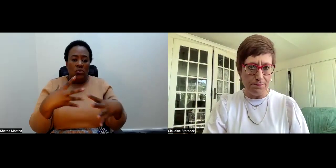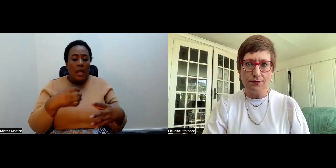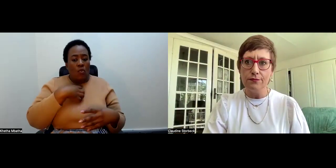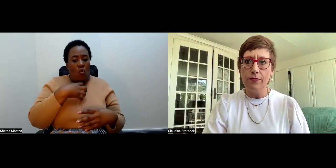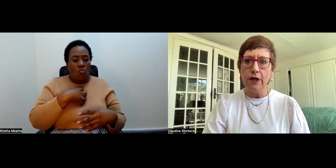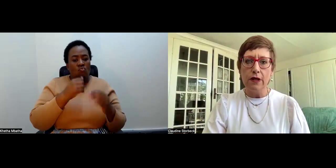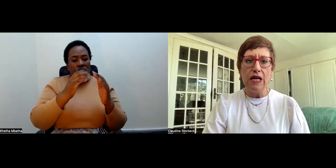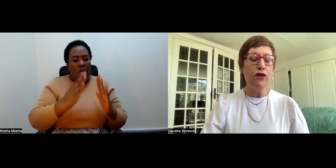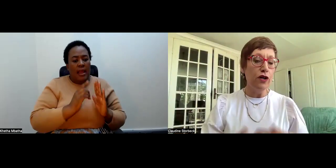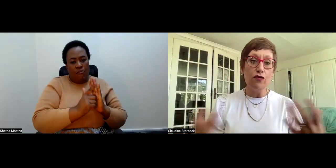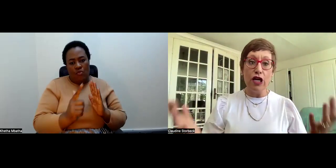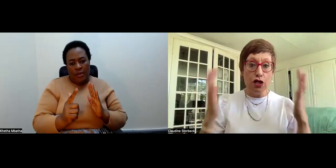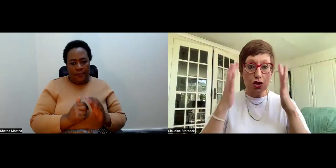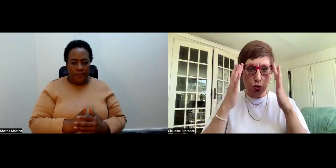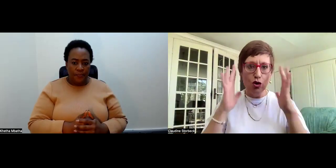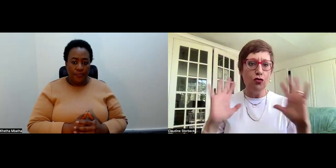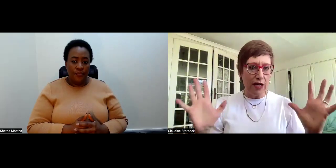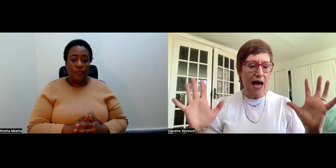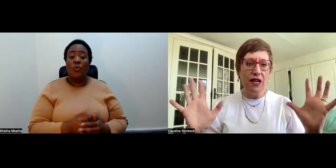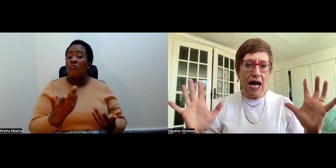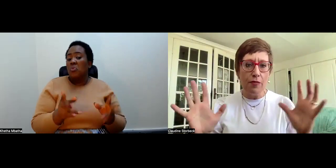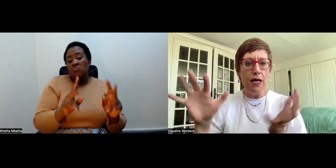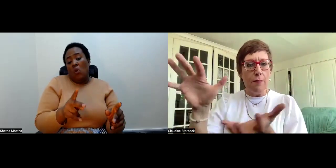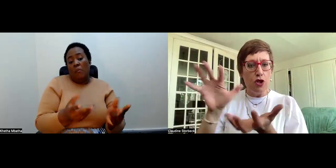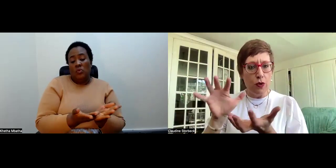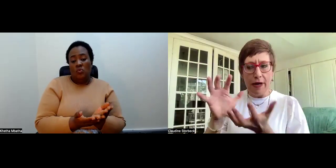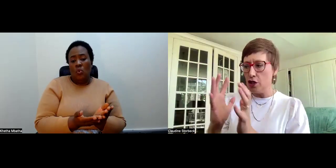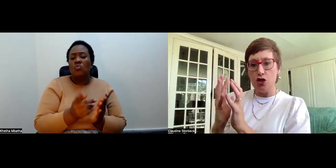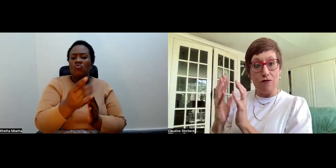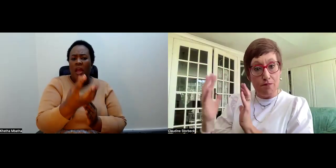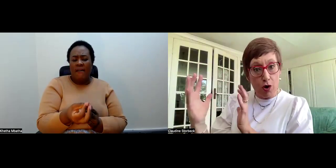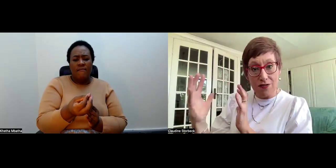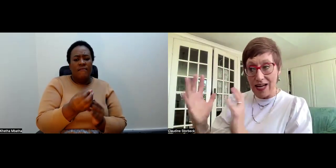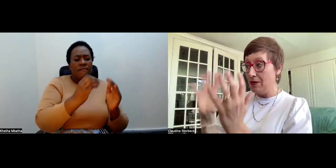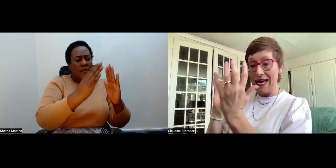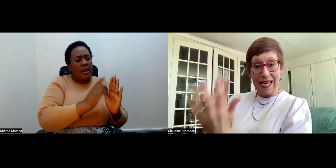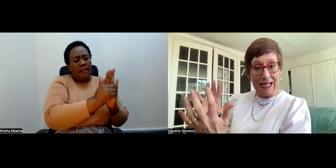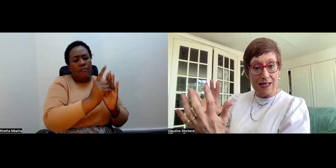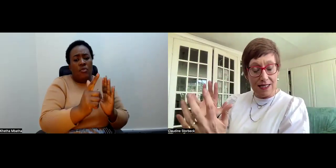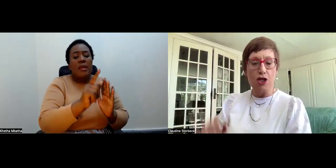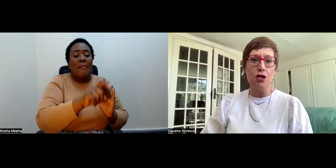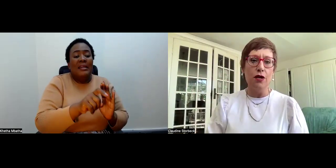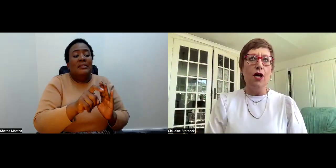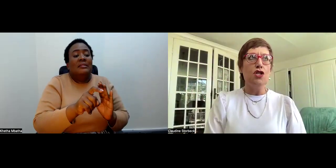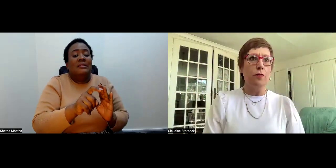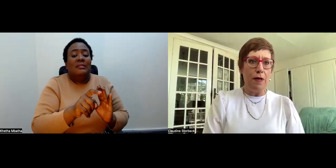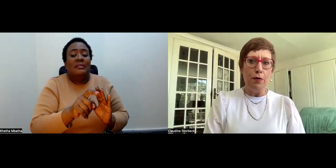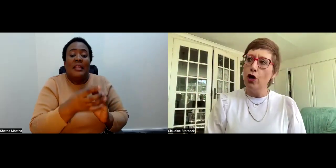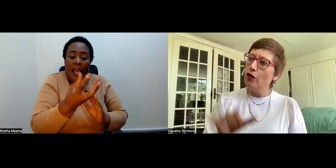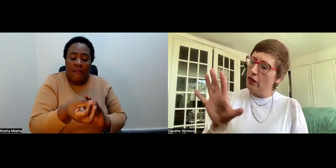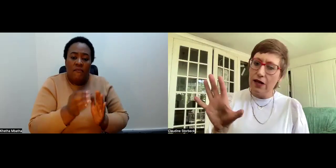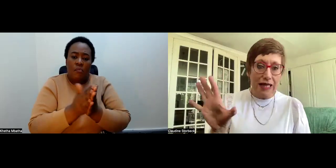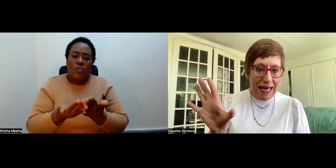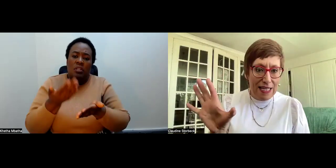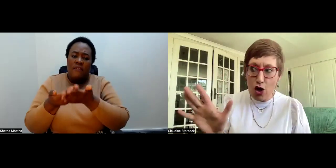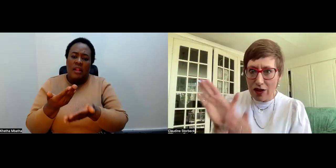library. If you're in a regular school, you already have a library, but you want to make sure that you have books available in a little section so that people